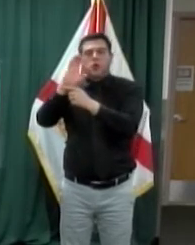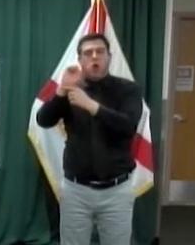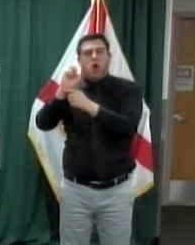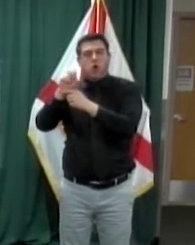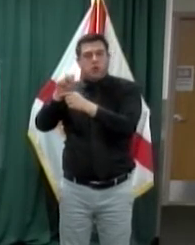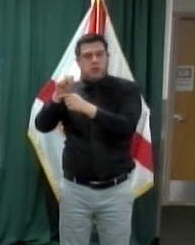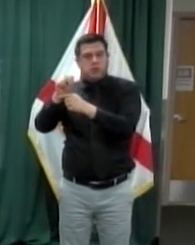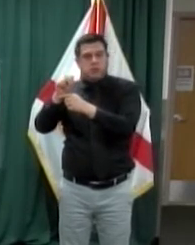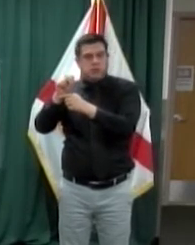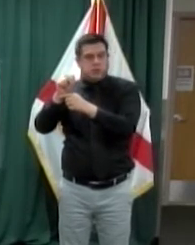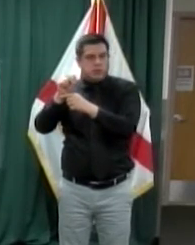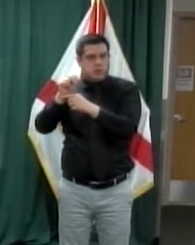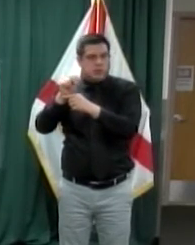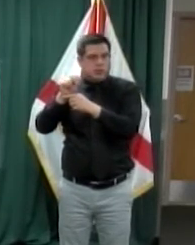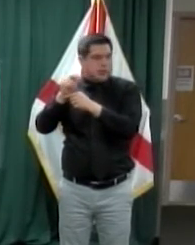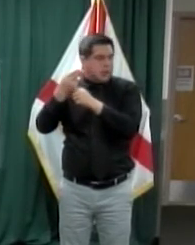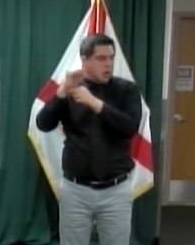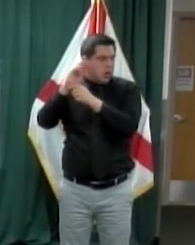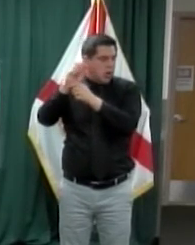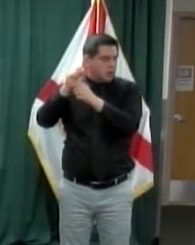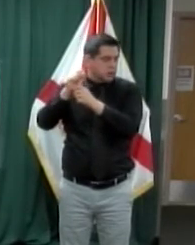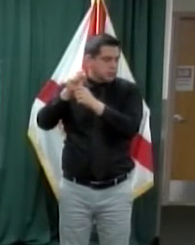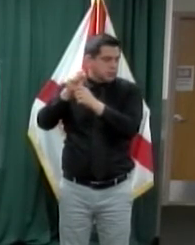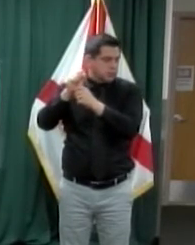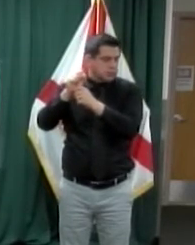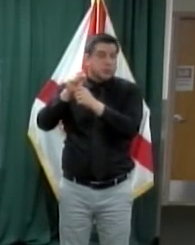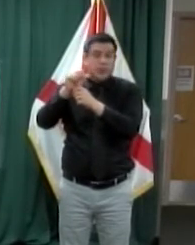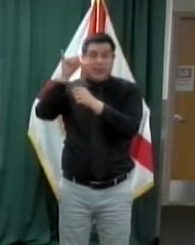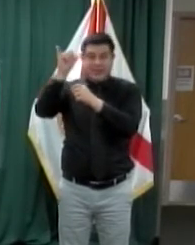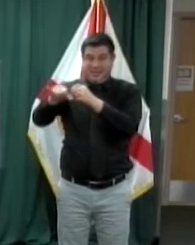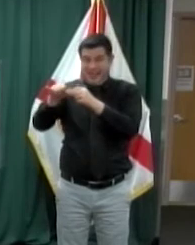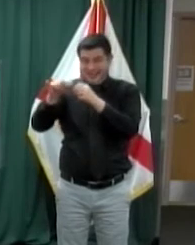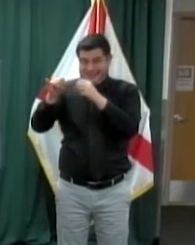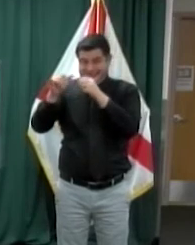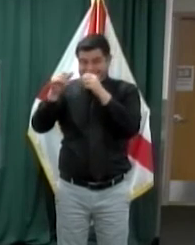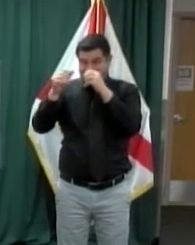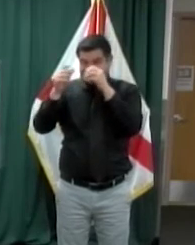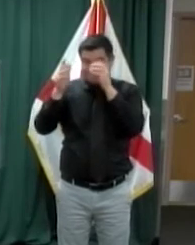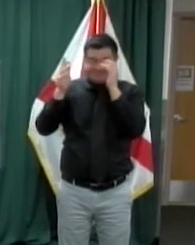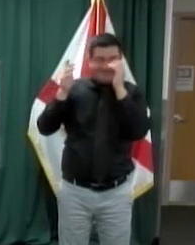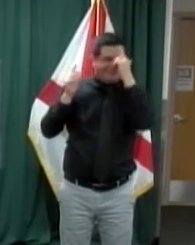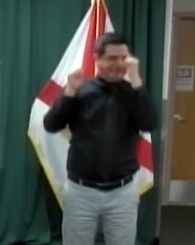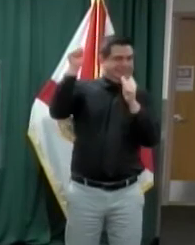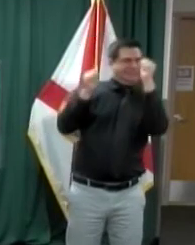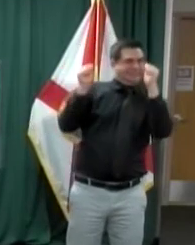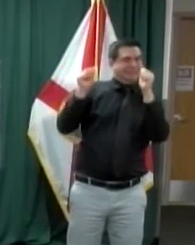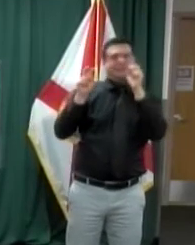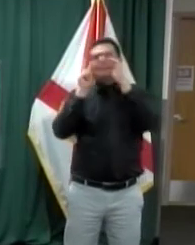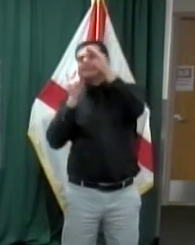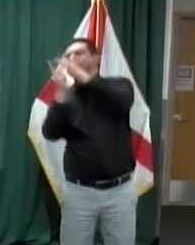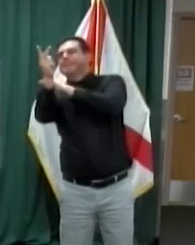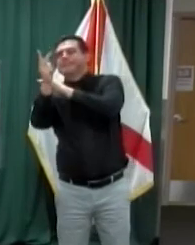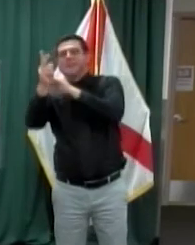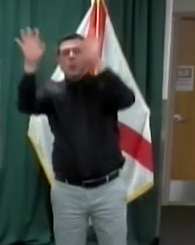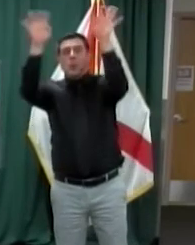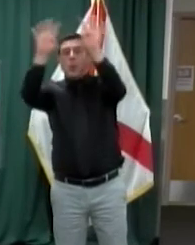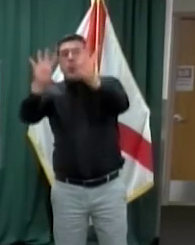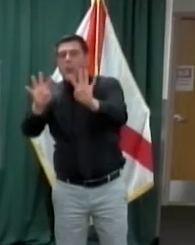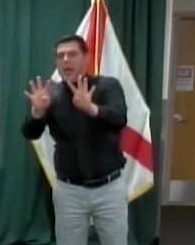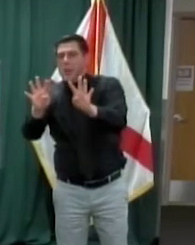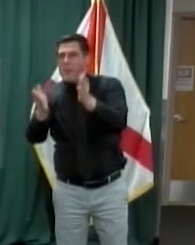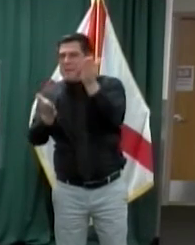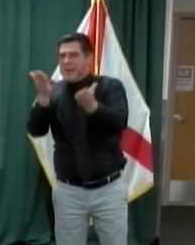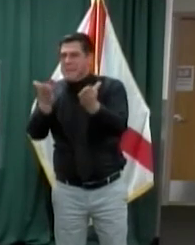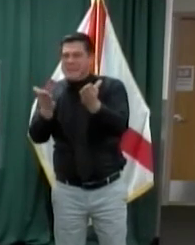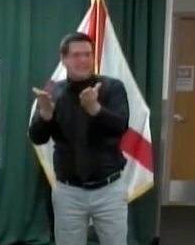are expecting some inclement weather this evening and into tomorrow. So it will be tagged on to the very last day of the event. So